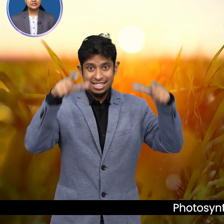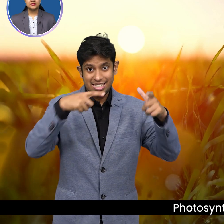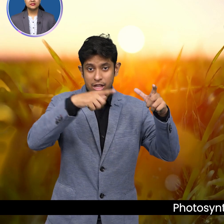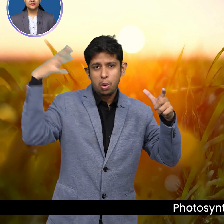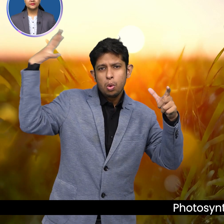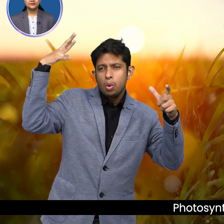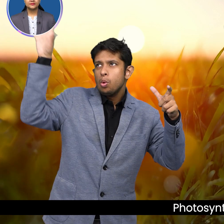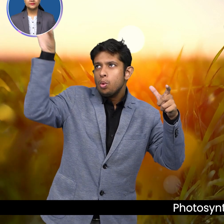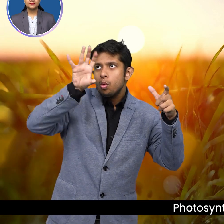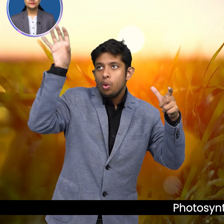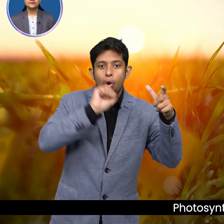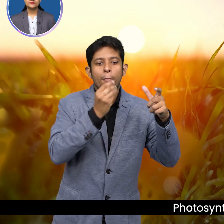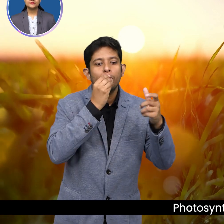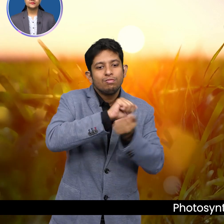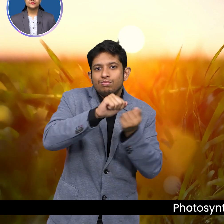photosynthesis,